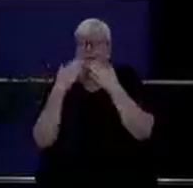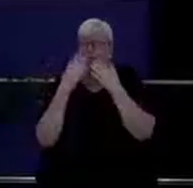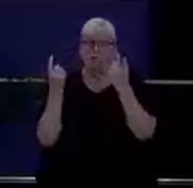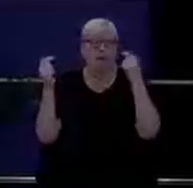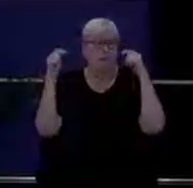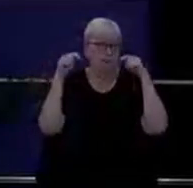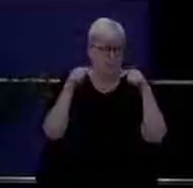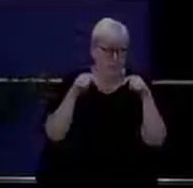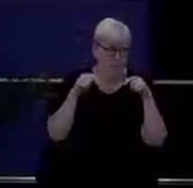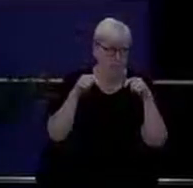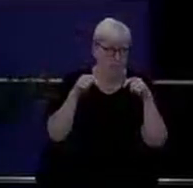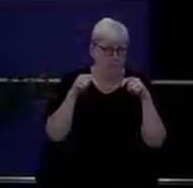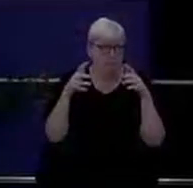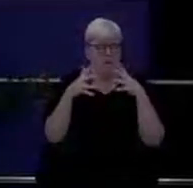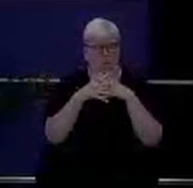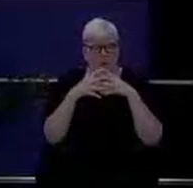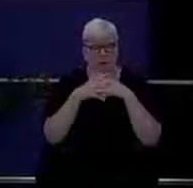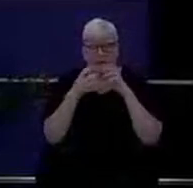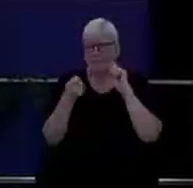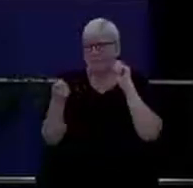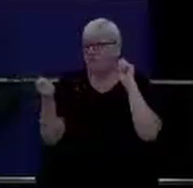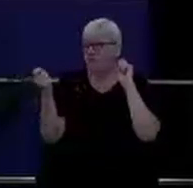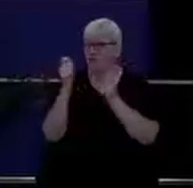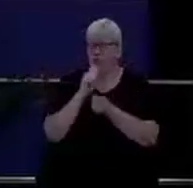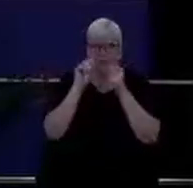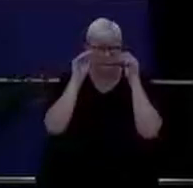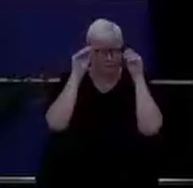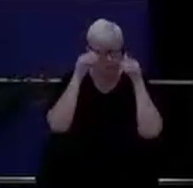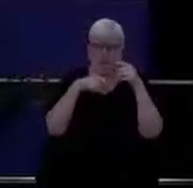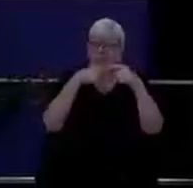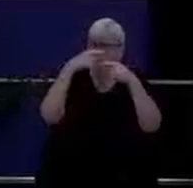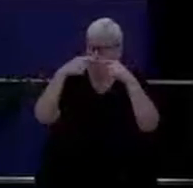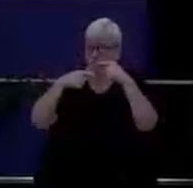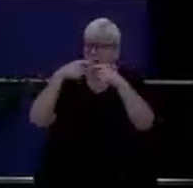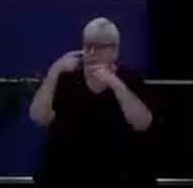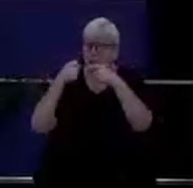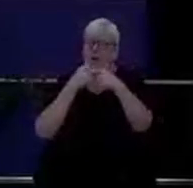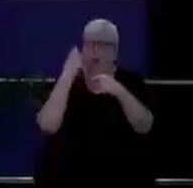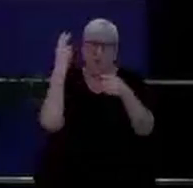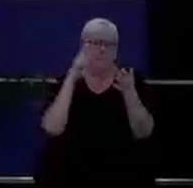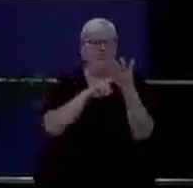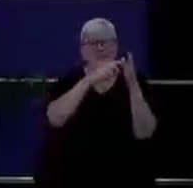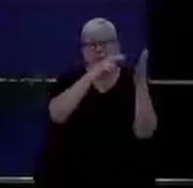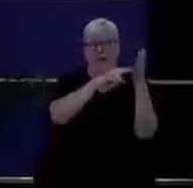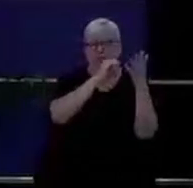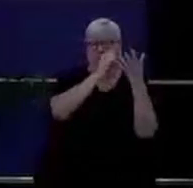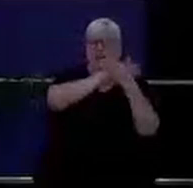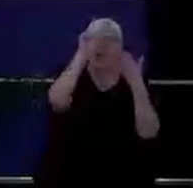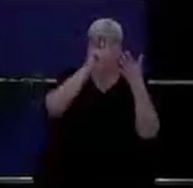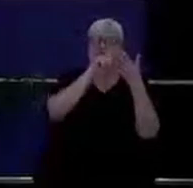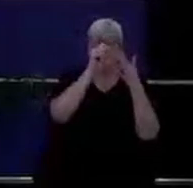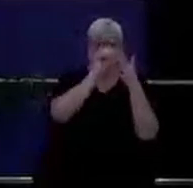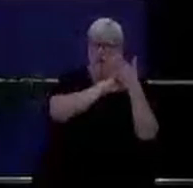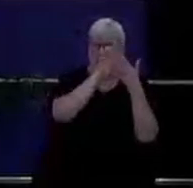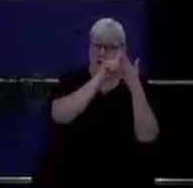here. WayWORD changes its focus every year, but we always have a Nan Shepherd event. And sometimes it's